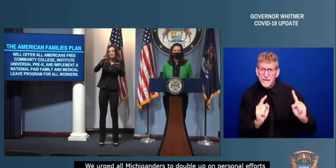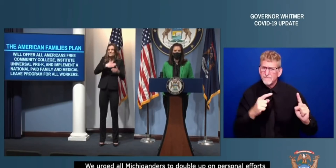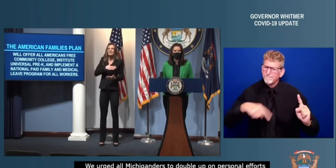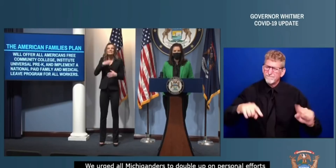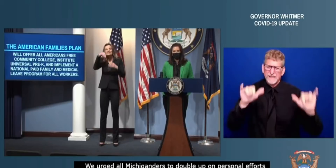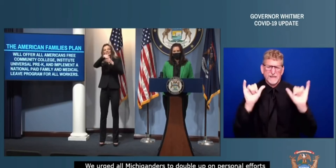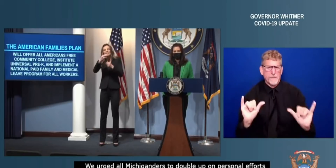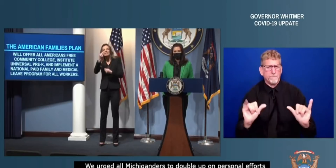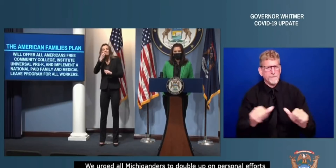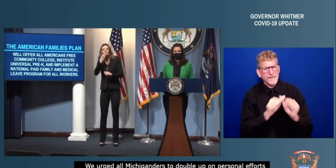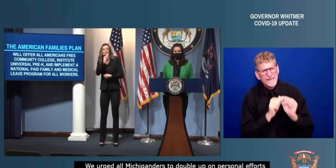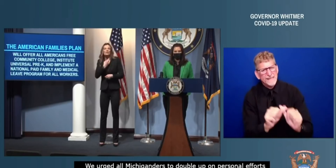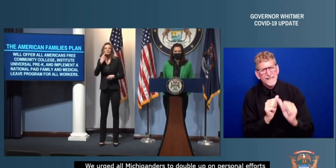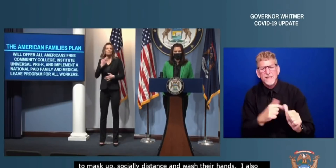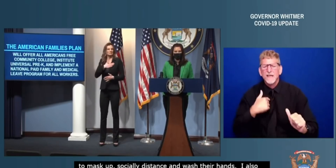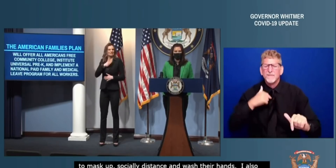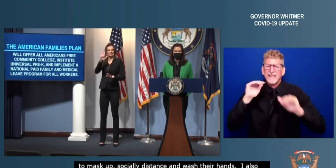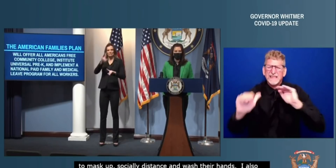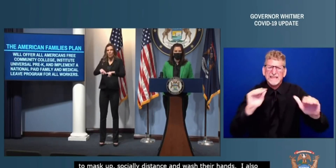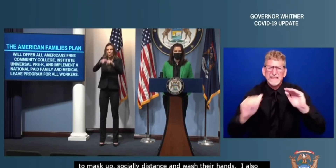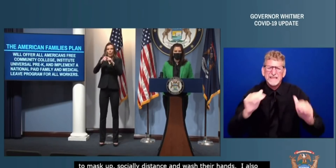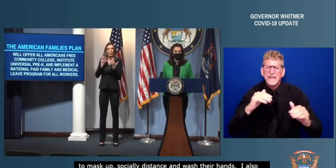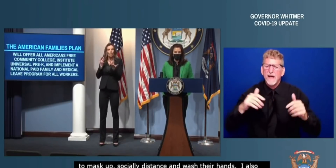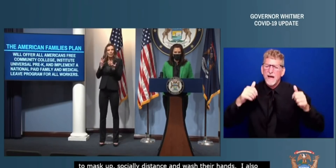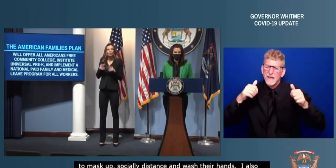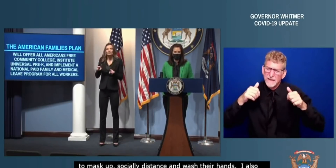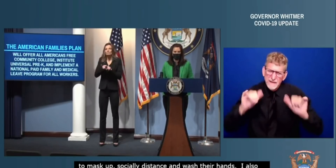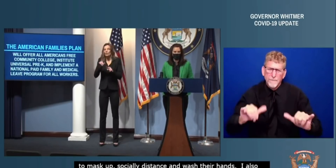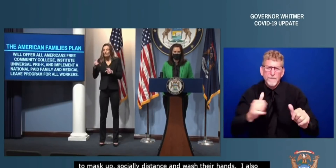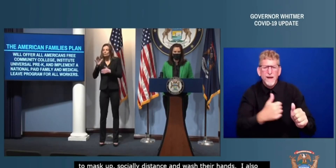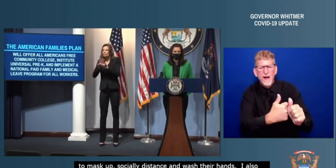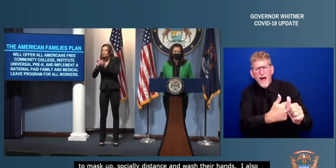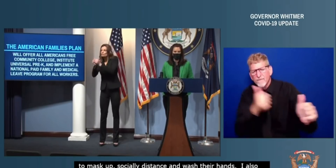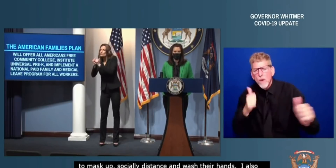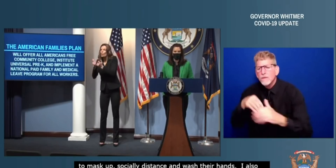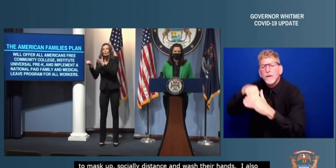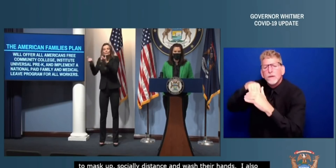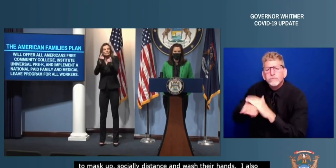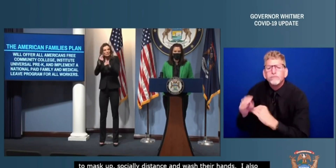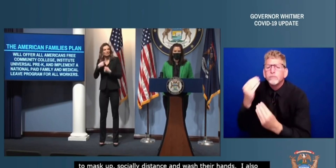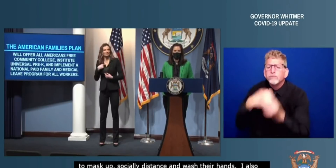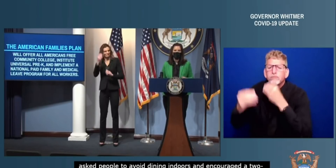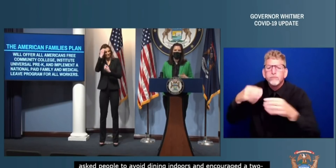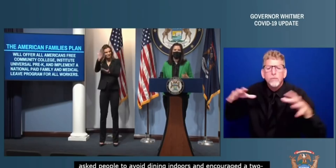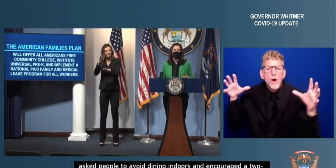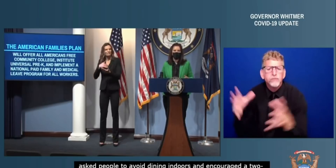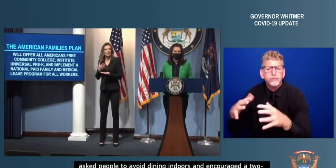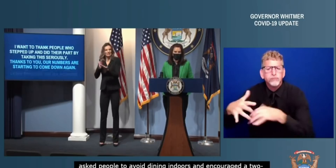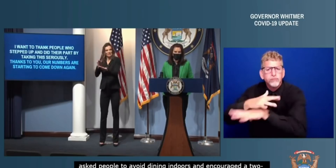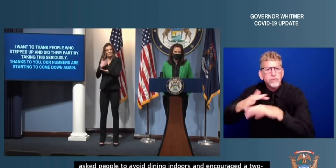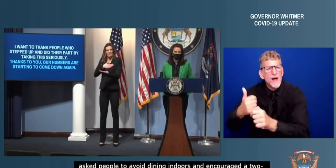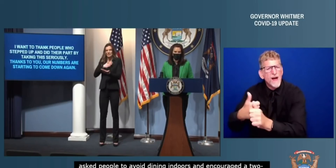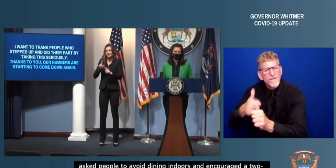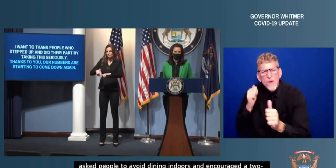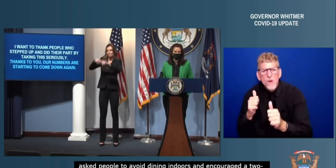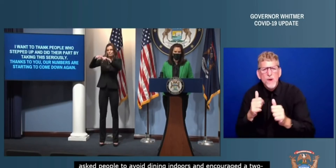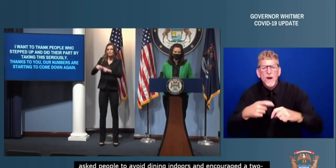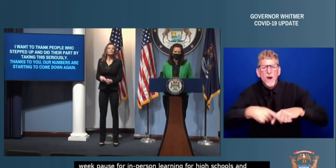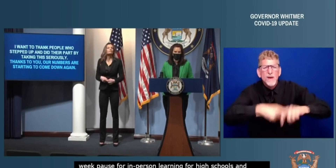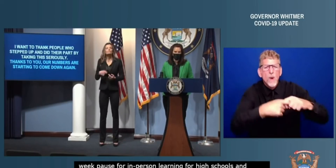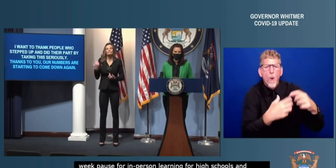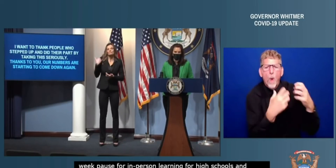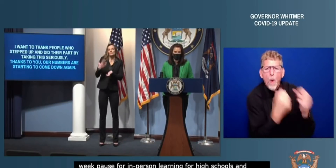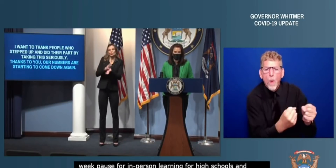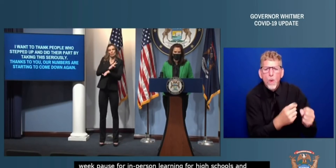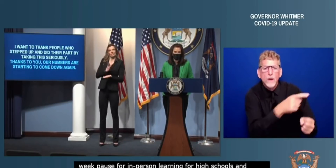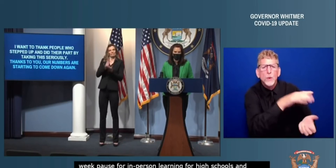and encouraged a 2-week pause for in-person learning for high schools and school sports and activities. I want to thank all the people that stepped up and did